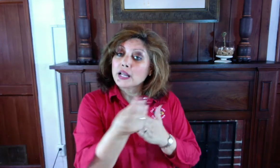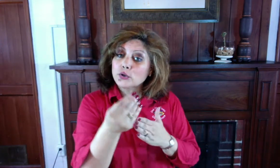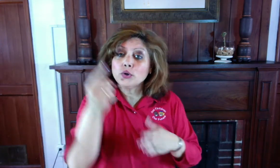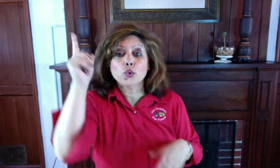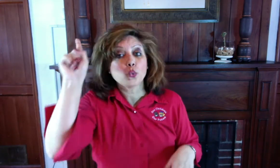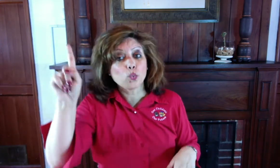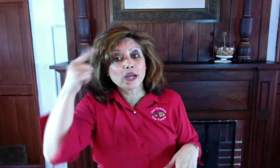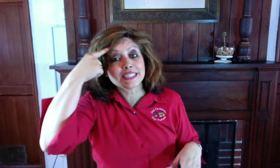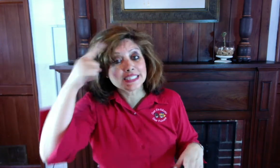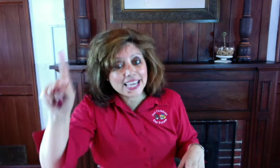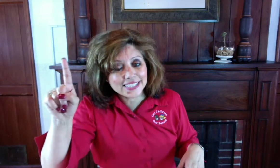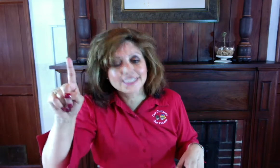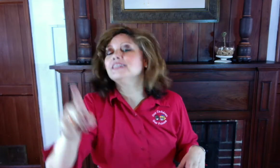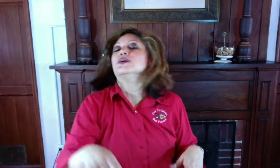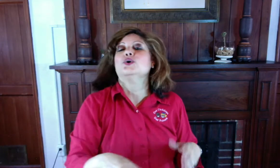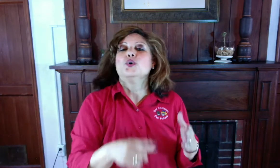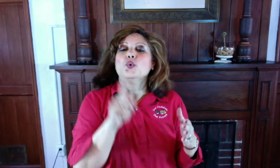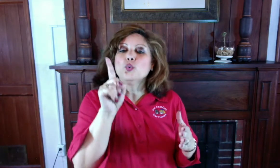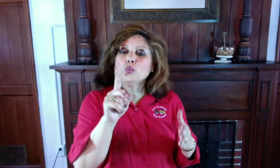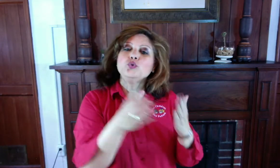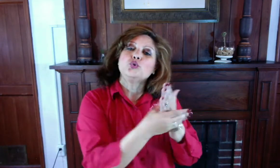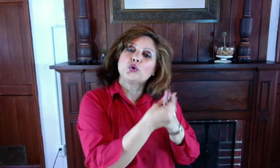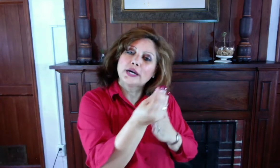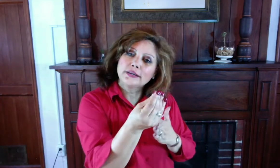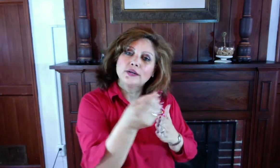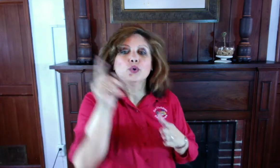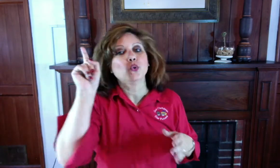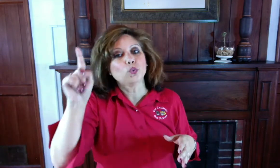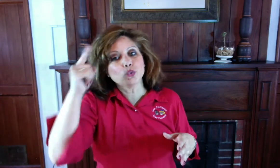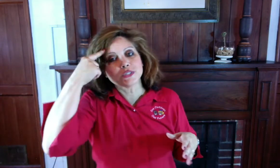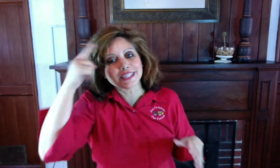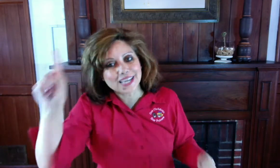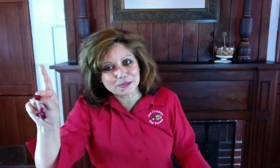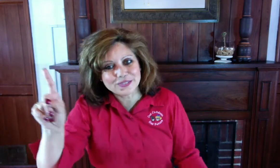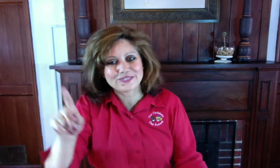$1, 1 cent, $1, 1 centavo.